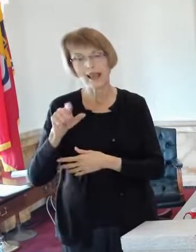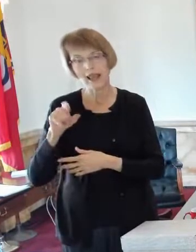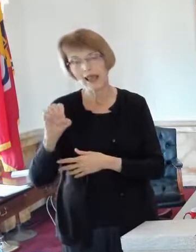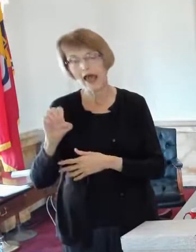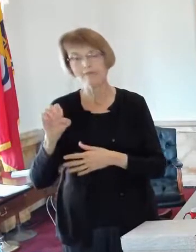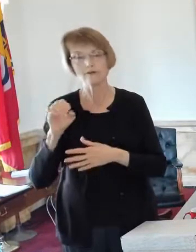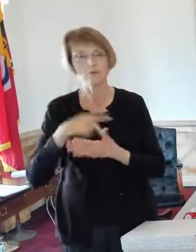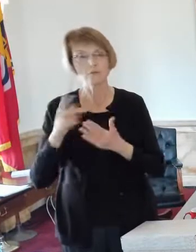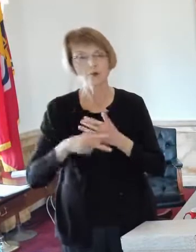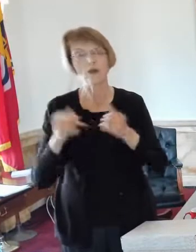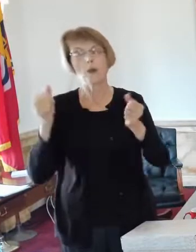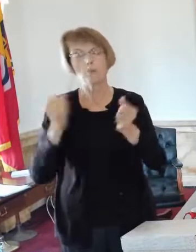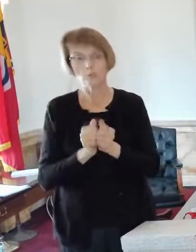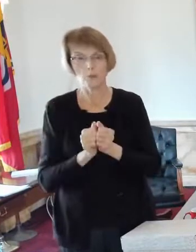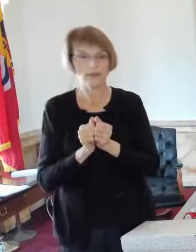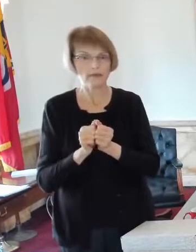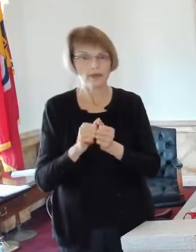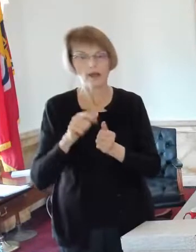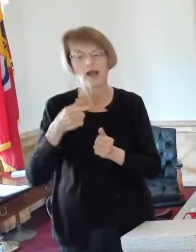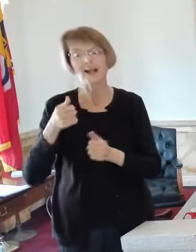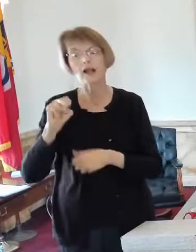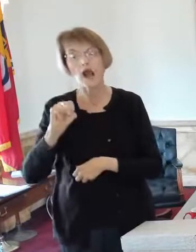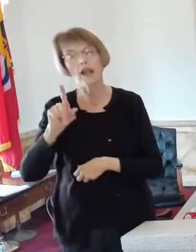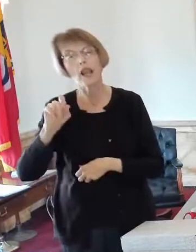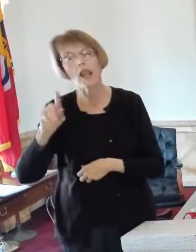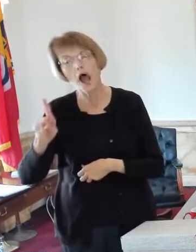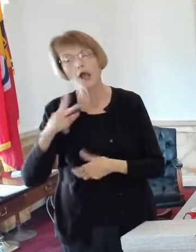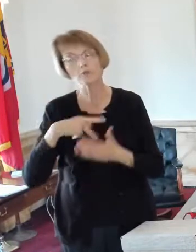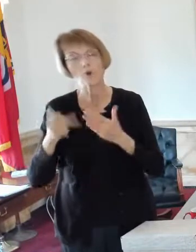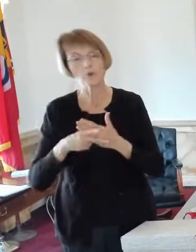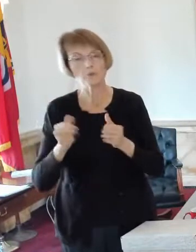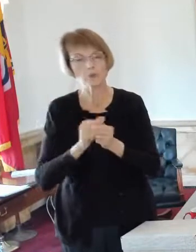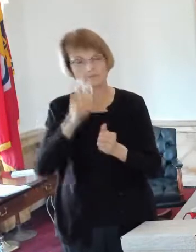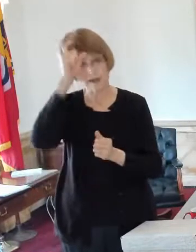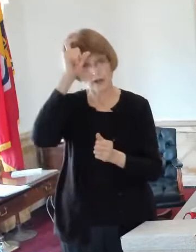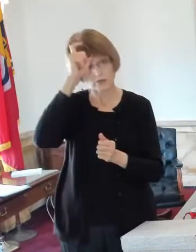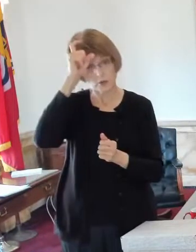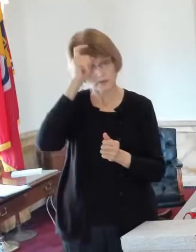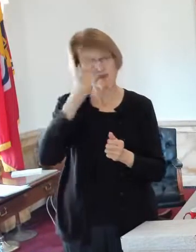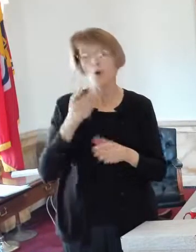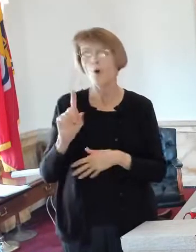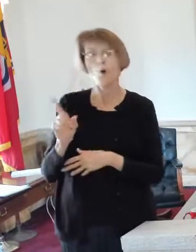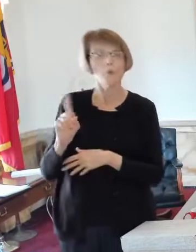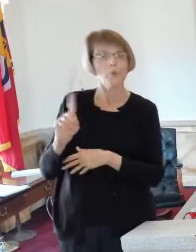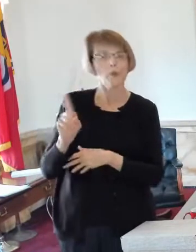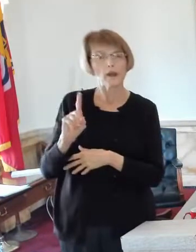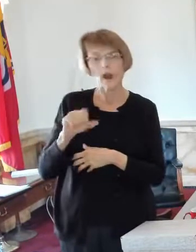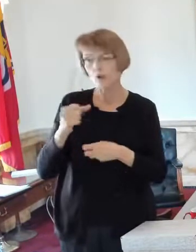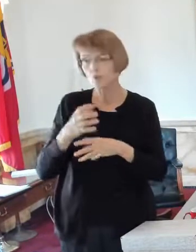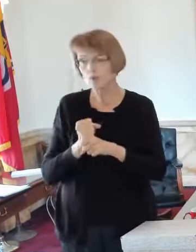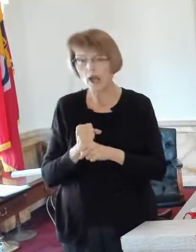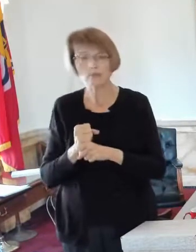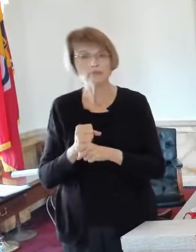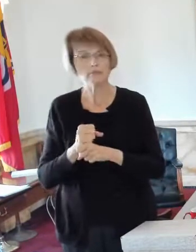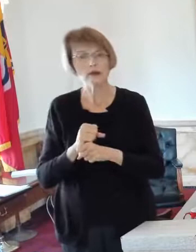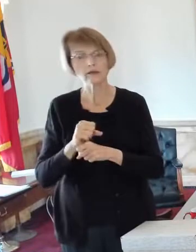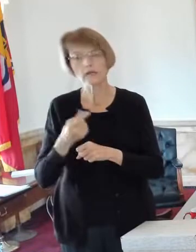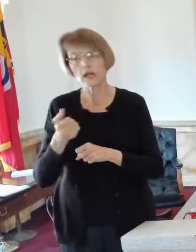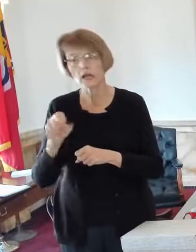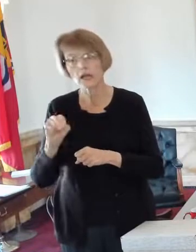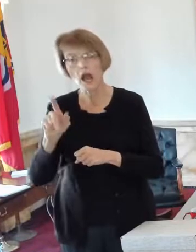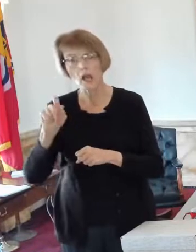how people can go about getting those gun locks and where they're available at. So earlier this week, I think it